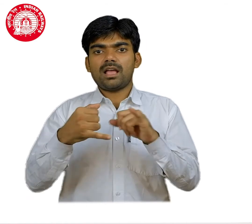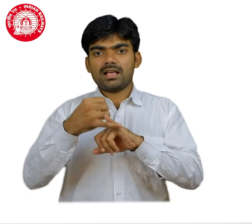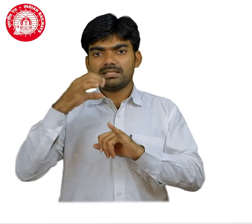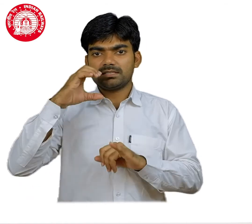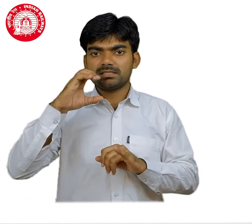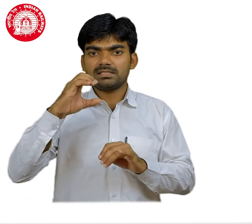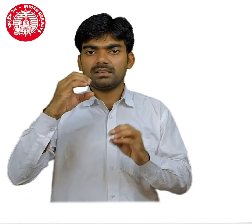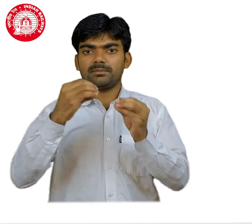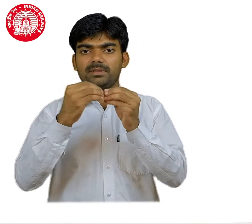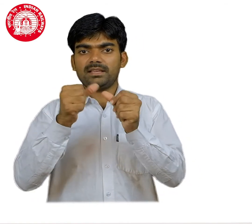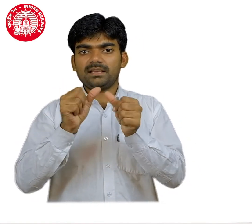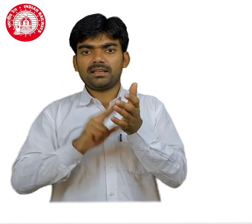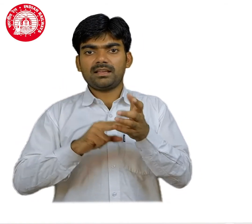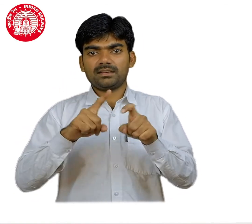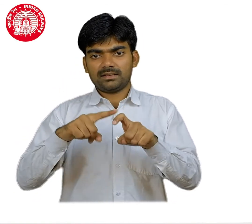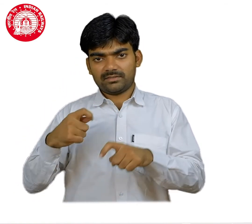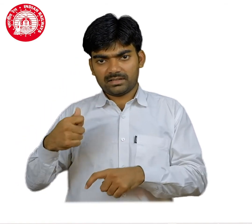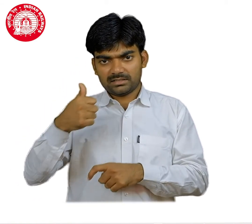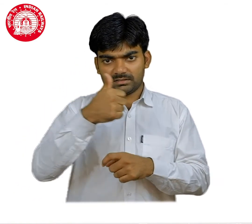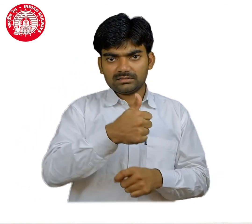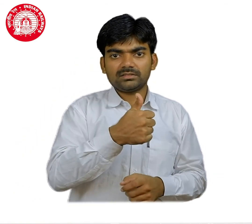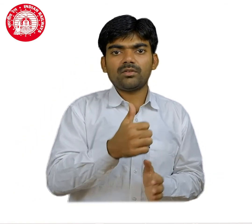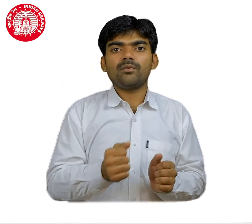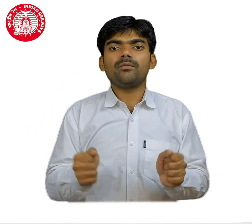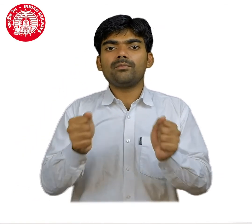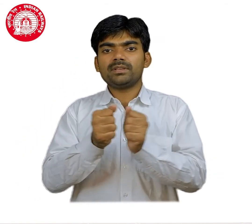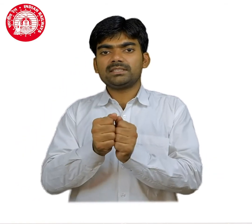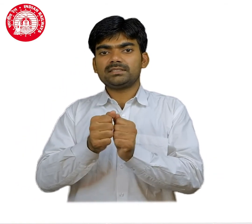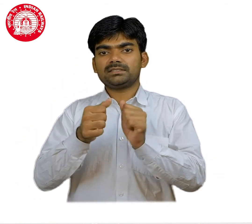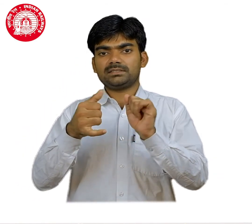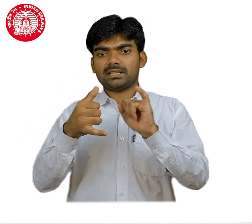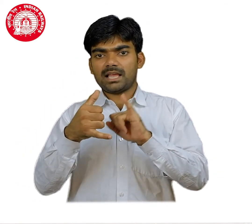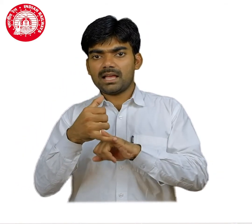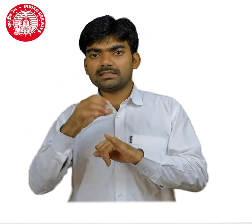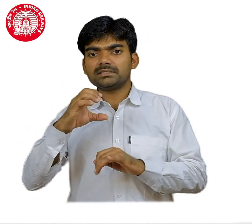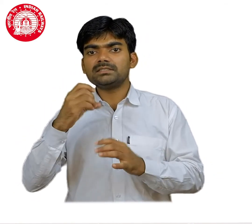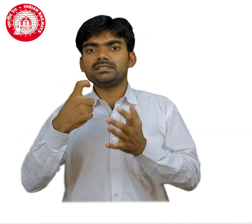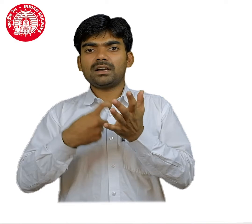initiative of Standard Chartered Bank and executed by Anuprayaas.